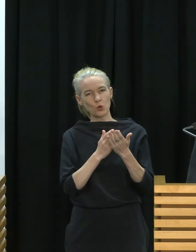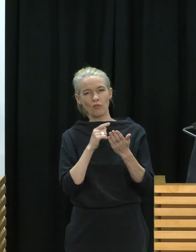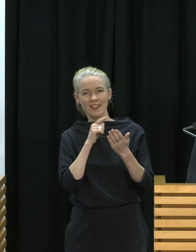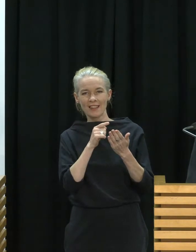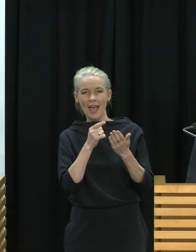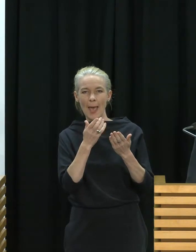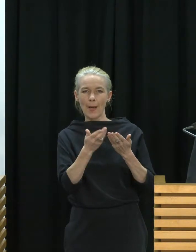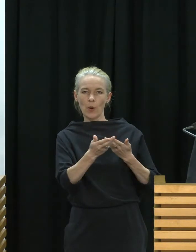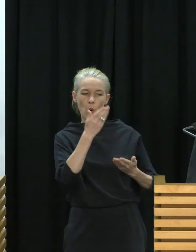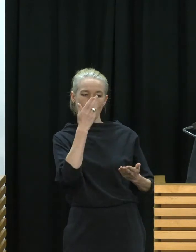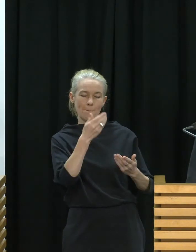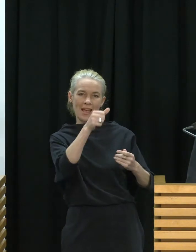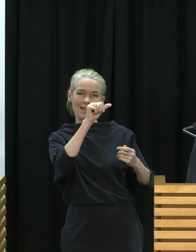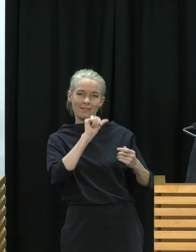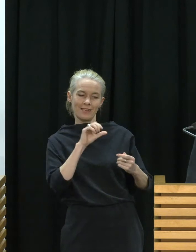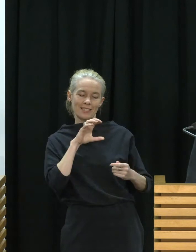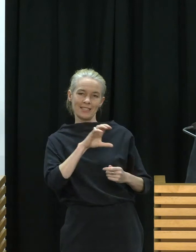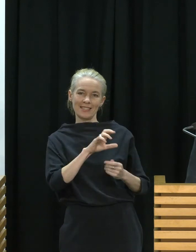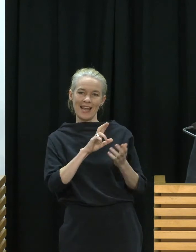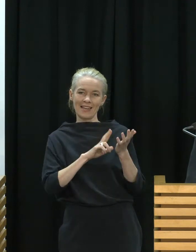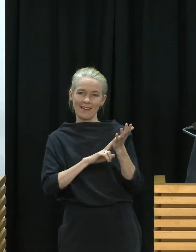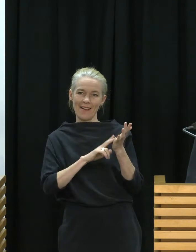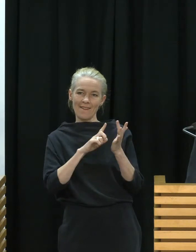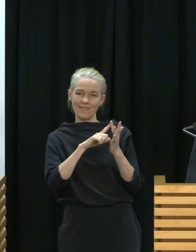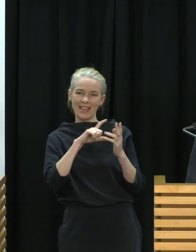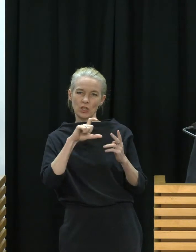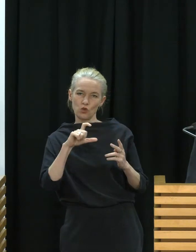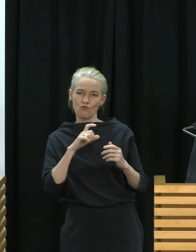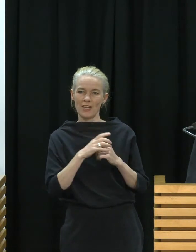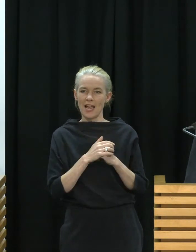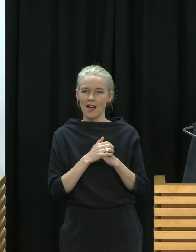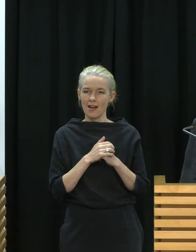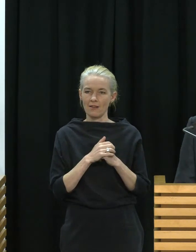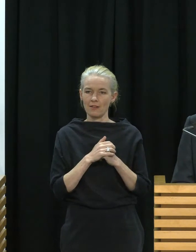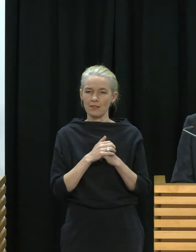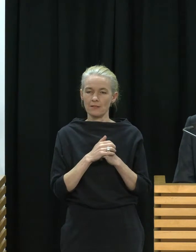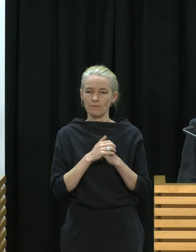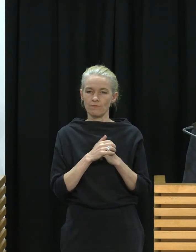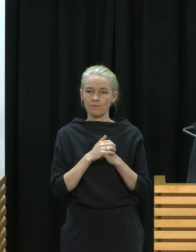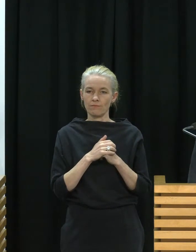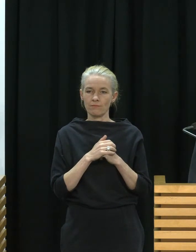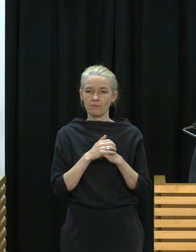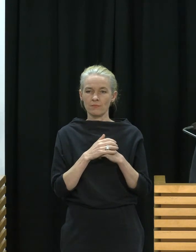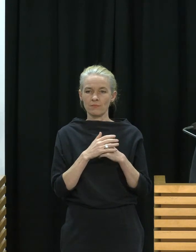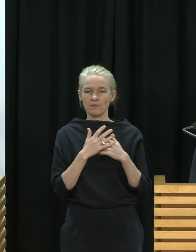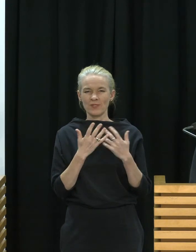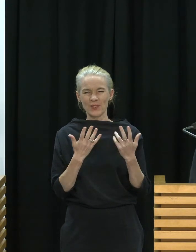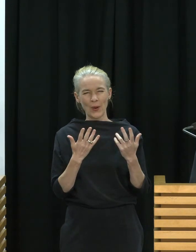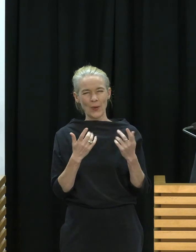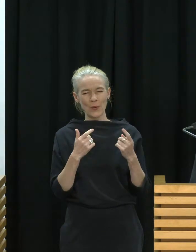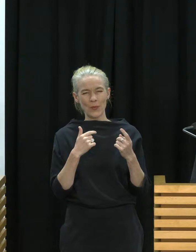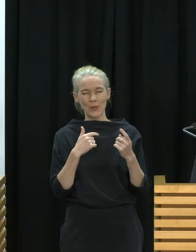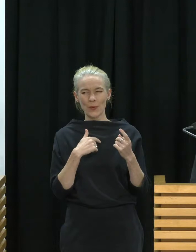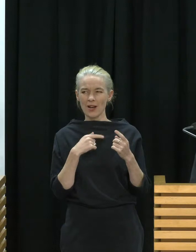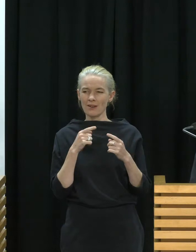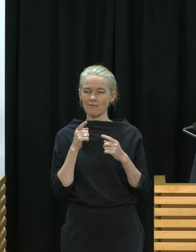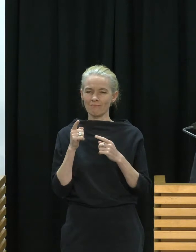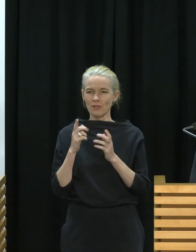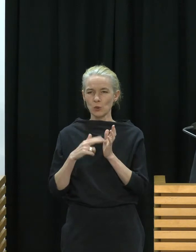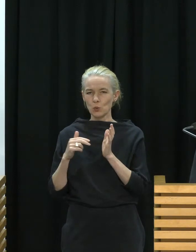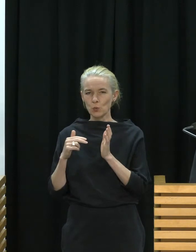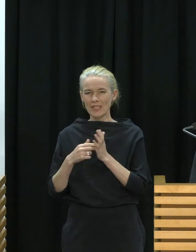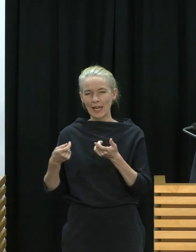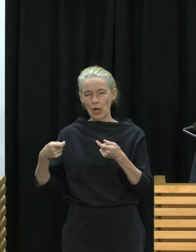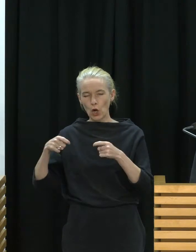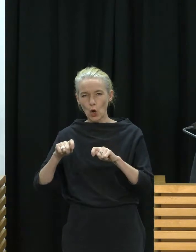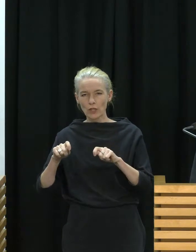so it made sense to come home with a pre-departure test on roughly day 12, like you would in MIQ. The Sydney lockdown is not quite as strict as the Victoria lockdown.